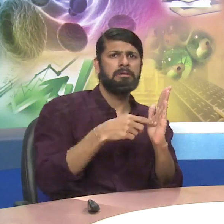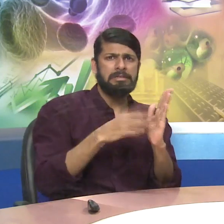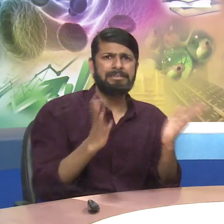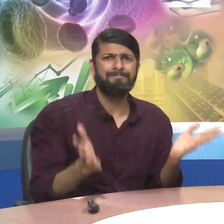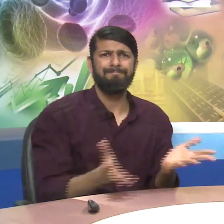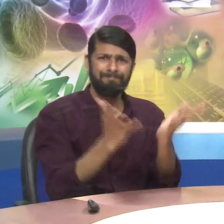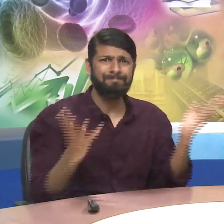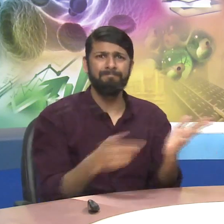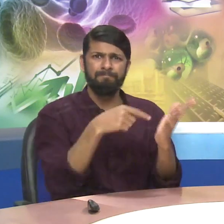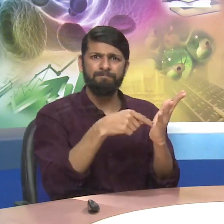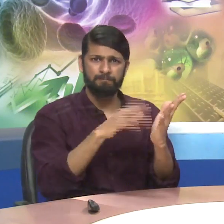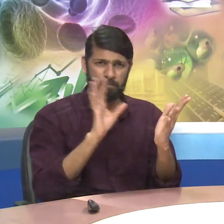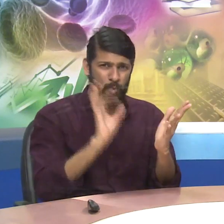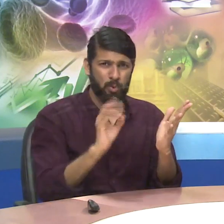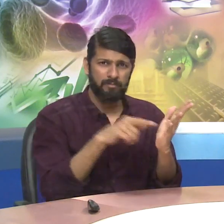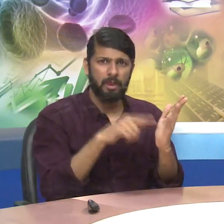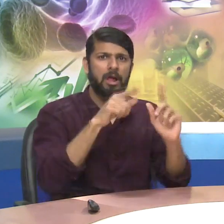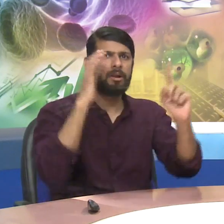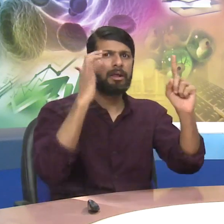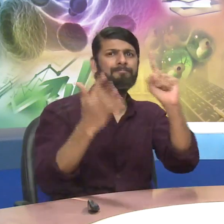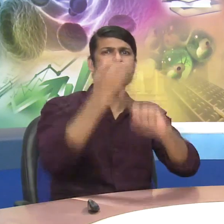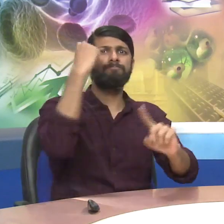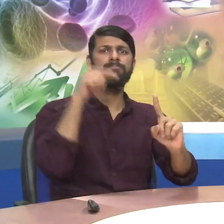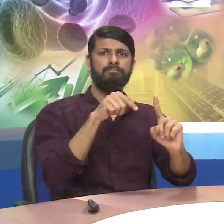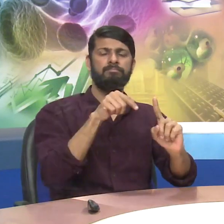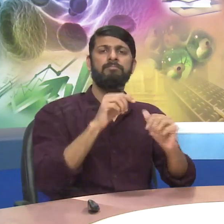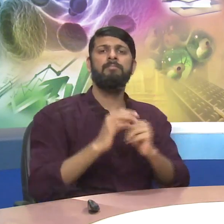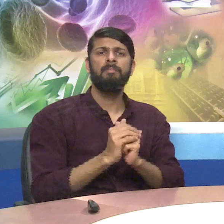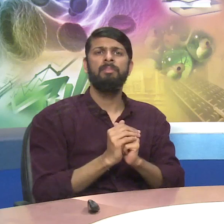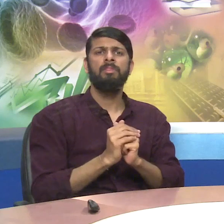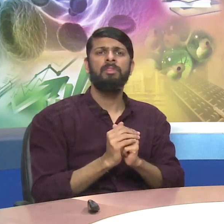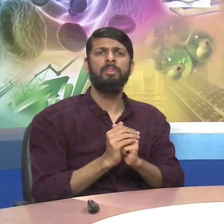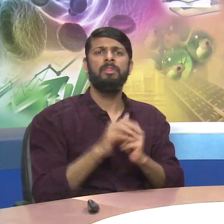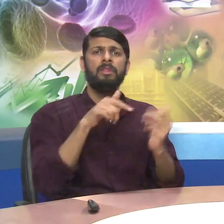As a result, deliberate efforts were made